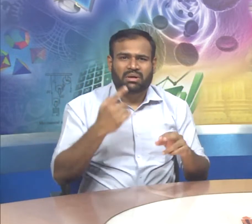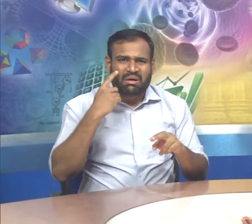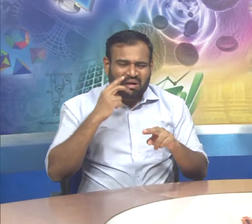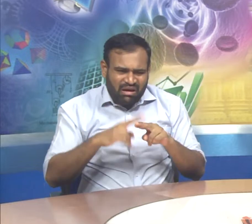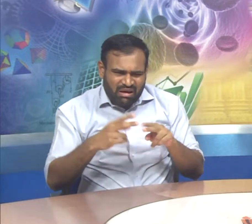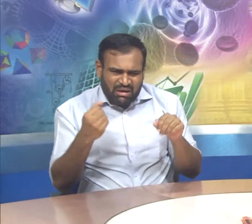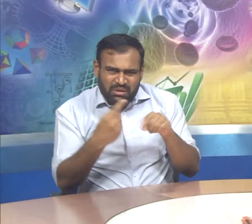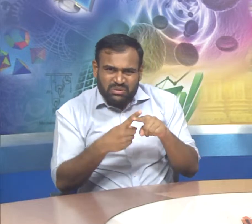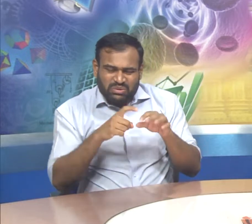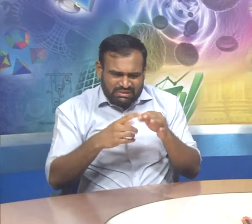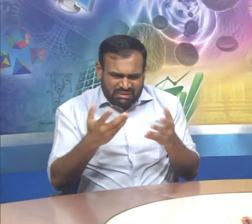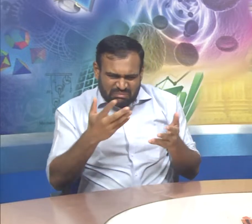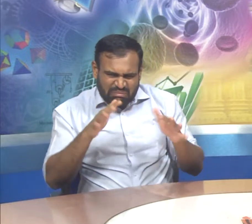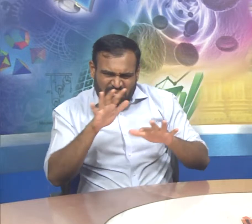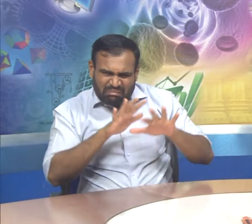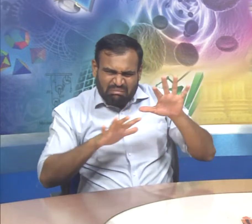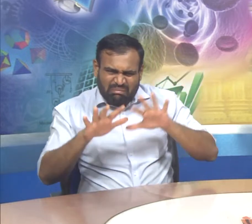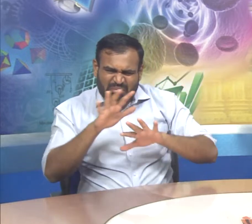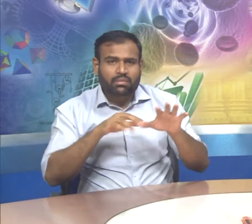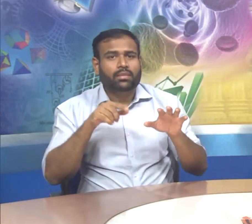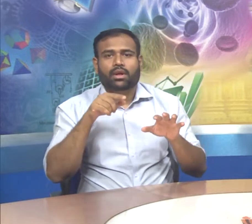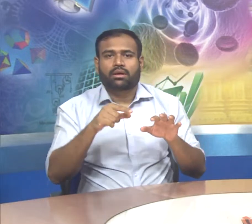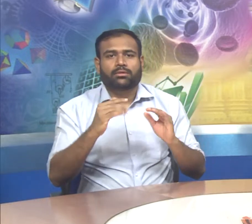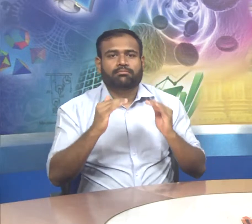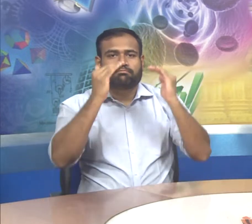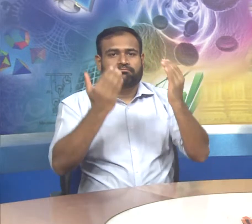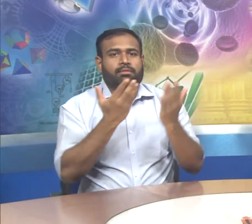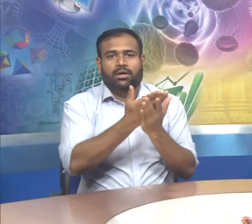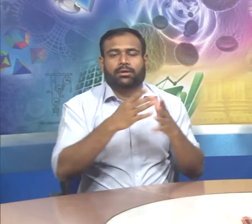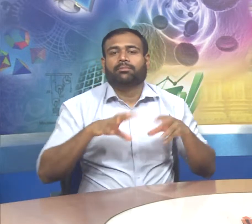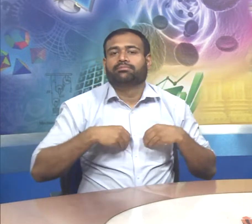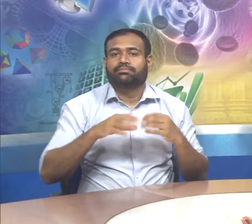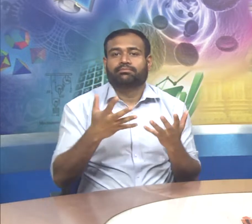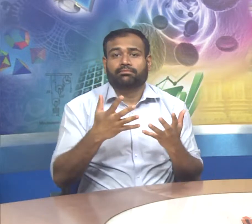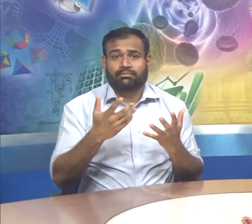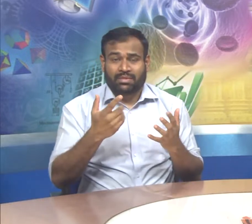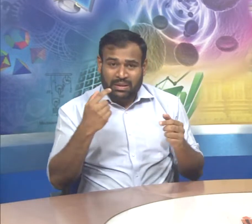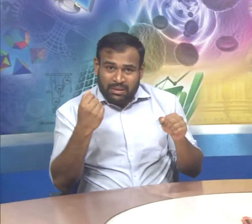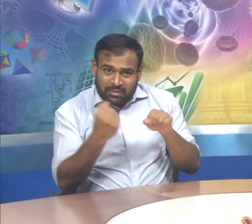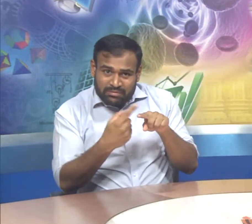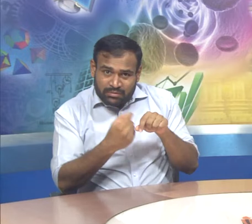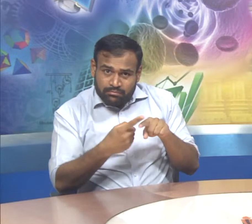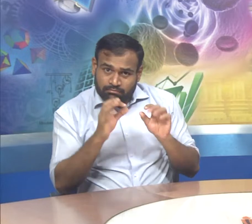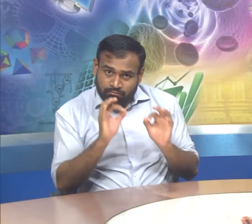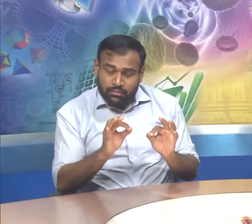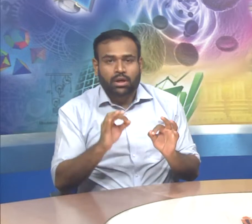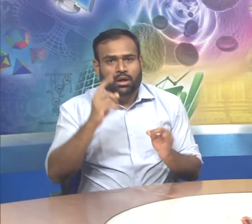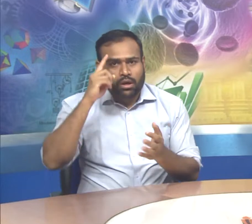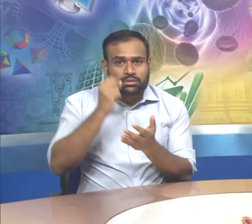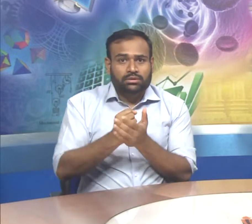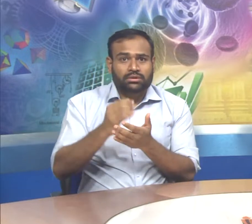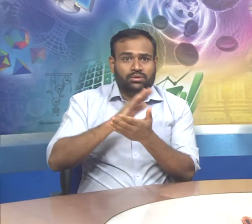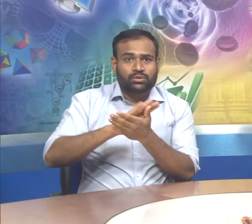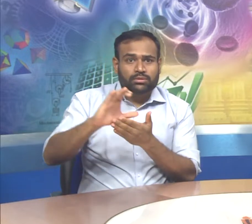an appeal against the High Court decision can be made to Supreme Court.